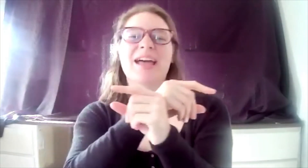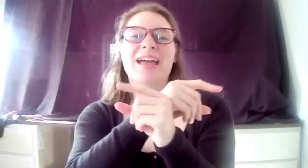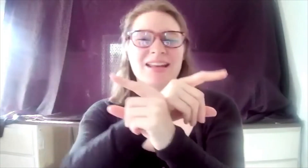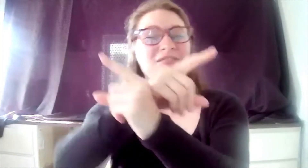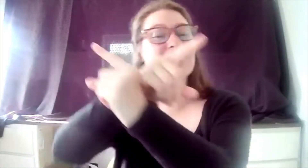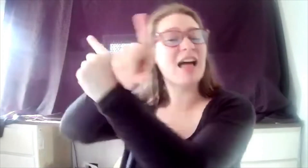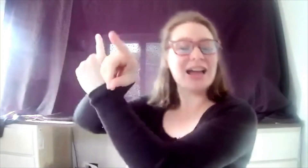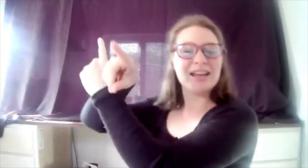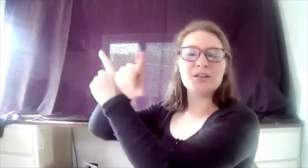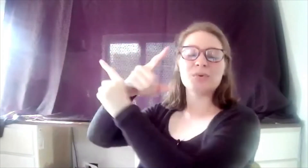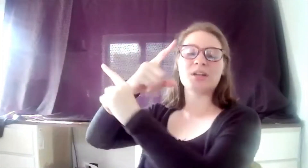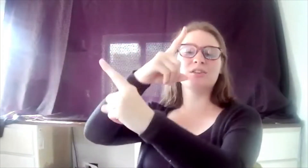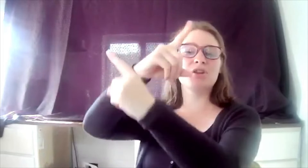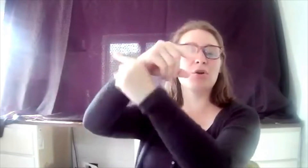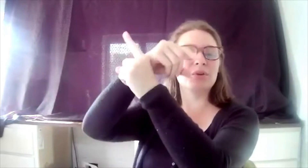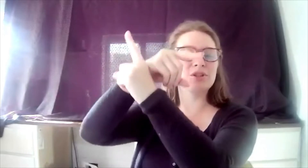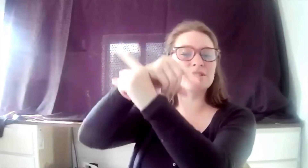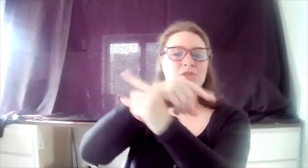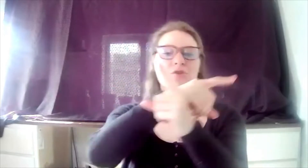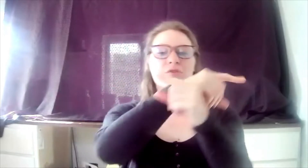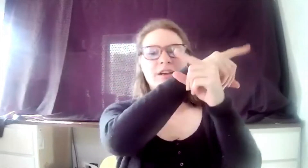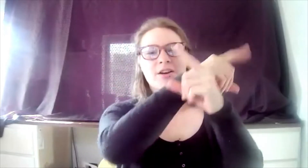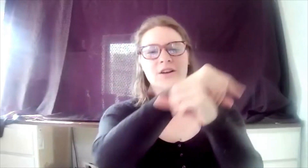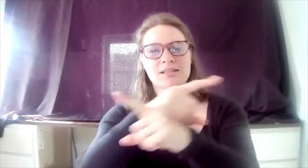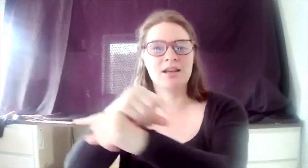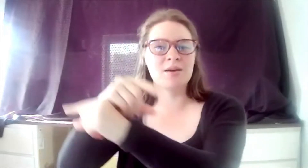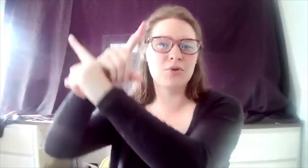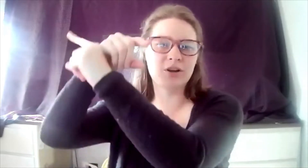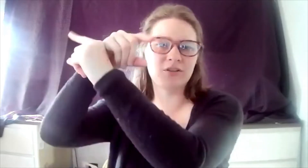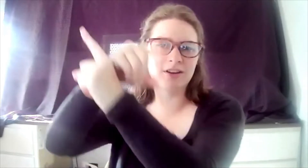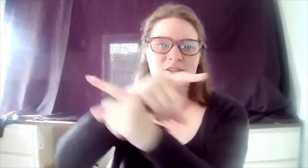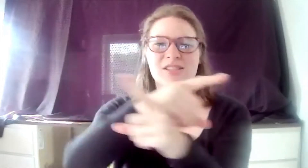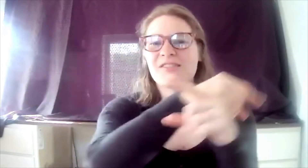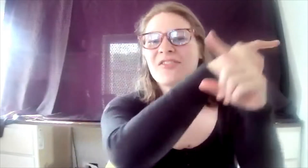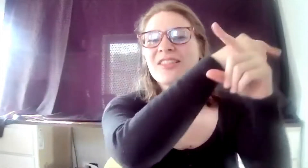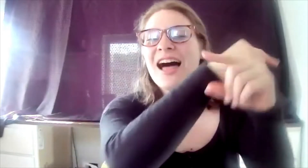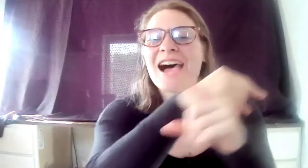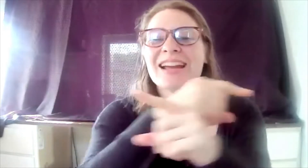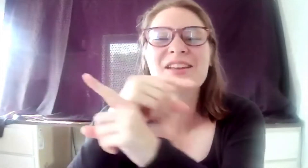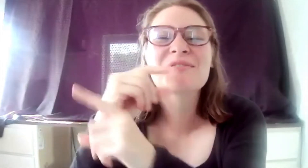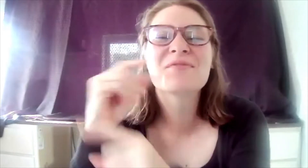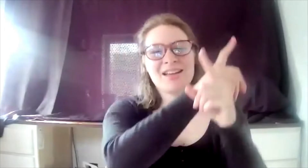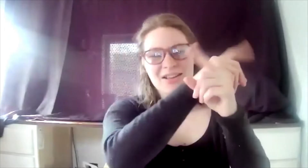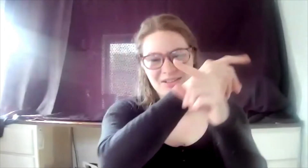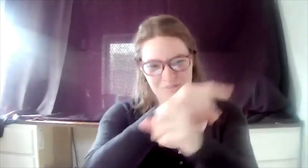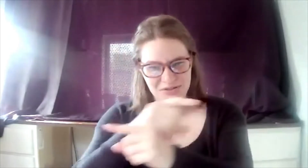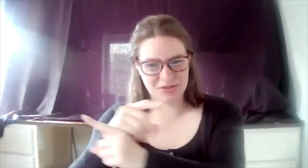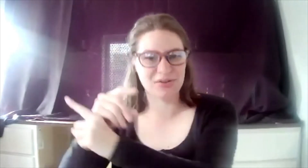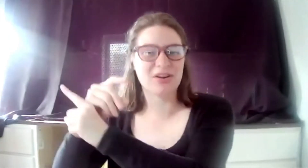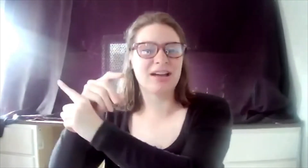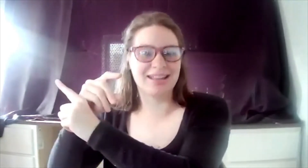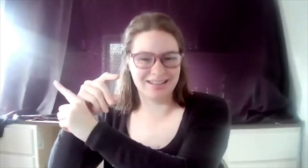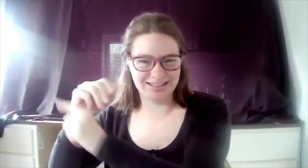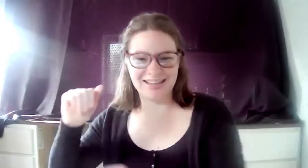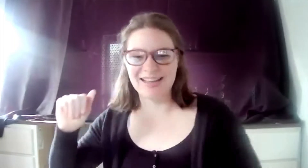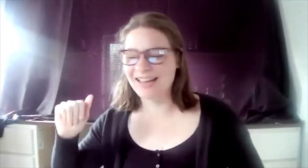Good. Flying, as we're going to show it with just our two fingers, pointer fingers, they're flying. Good.